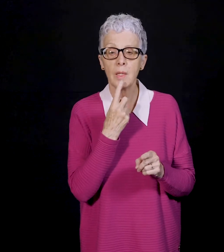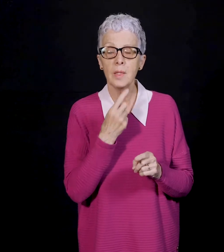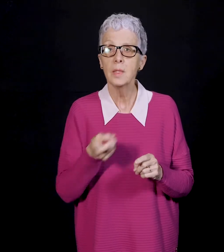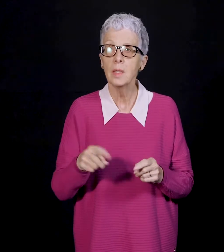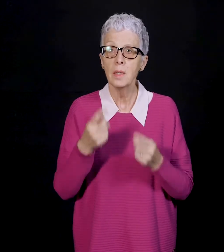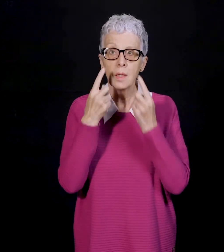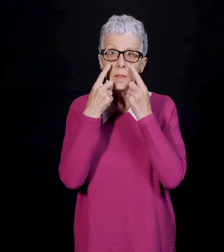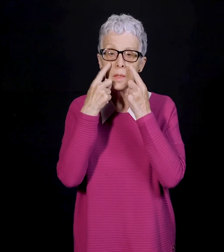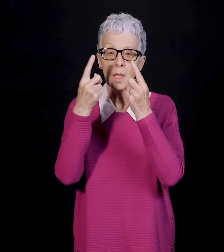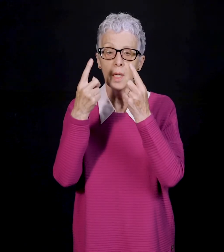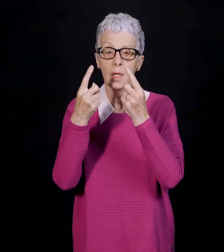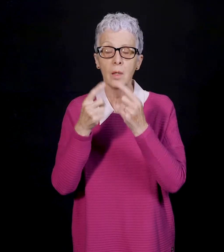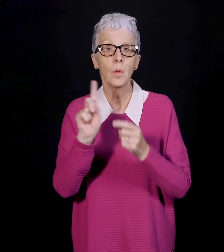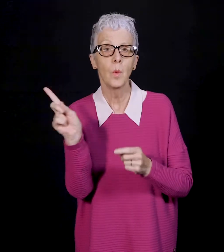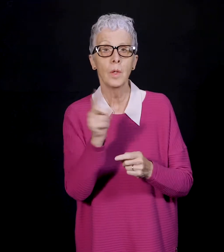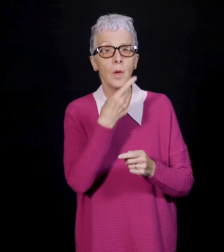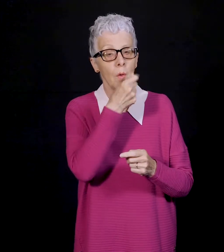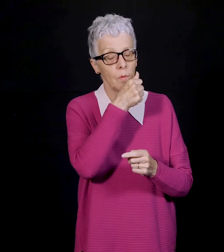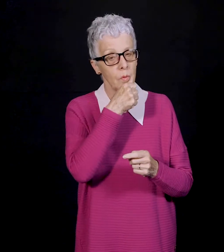I've tasted and seen